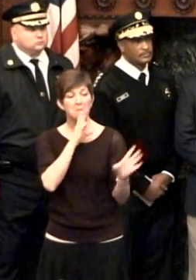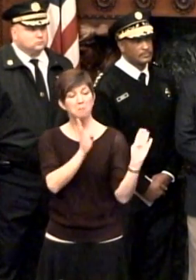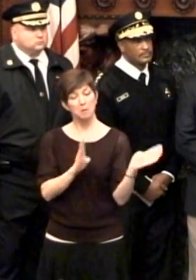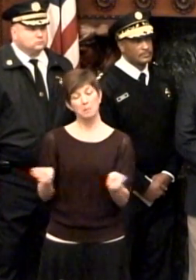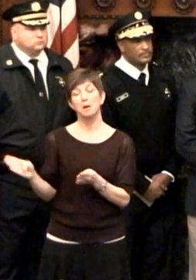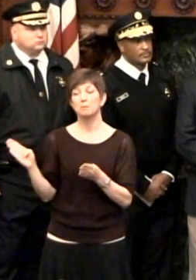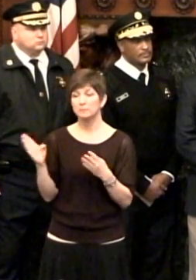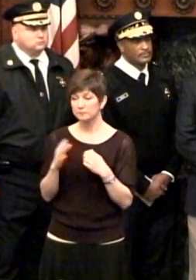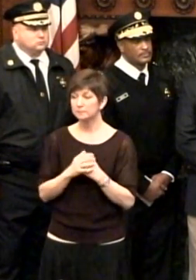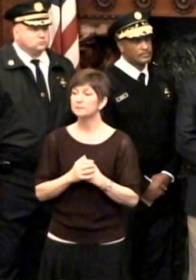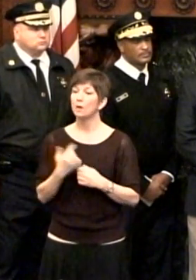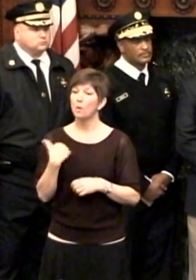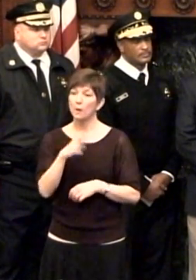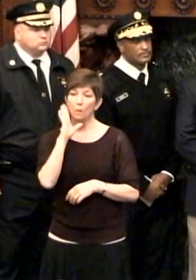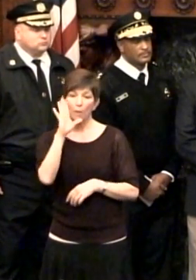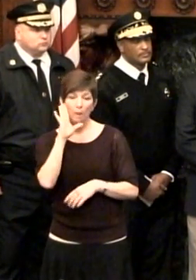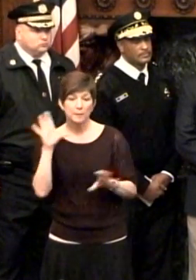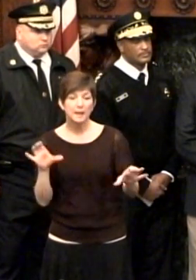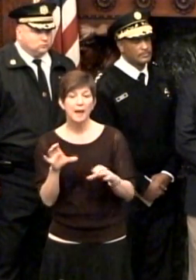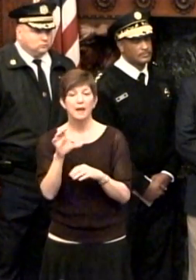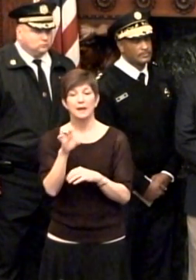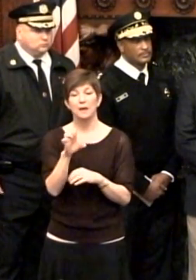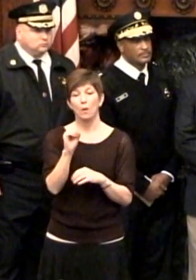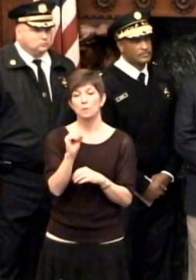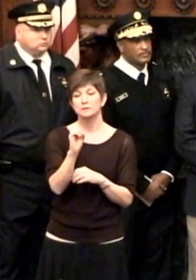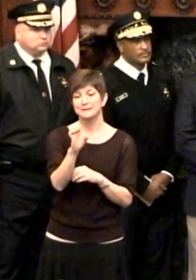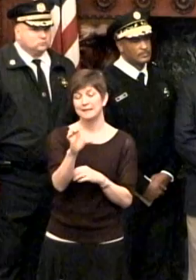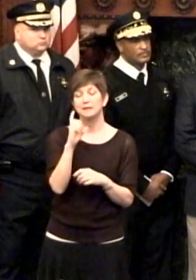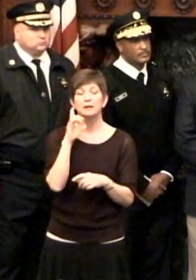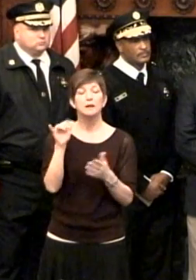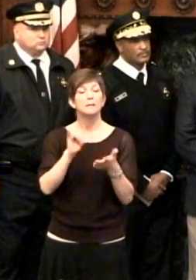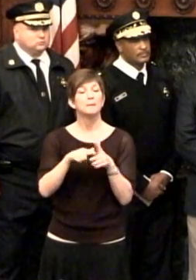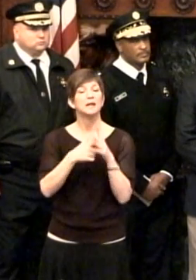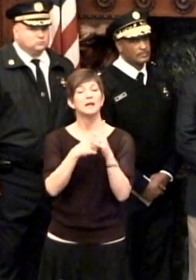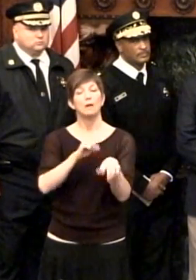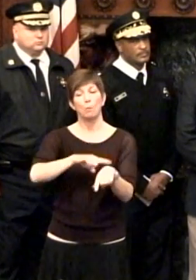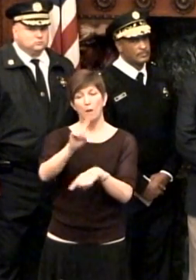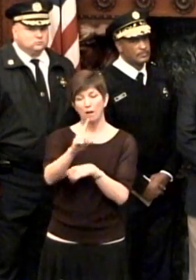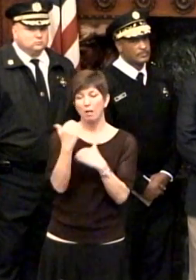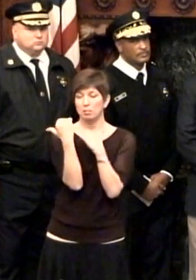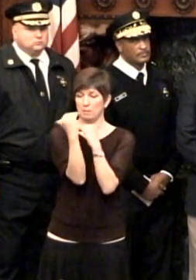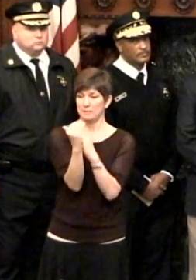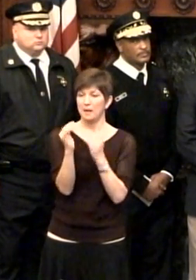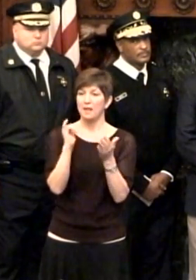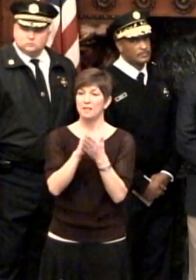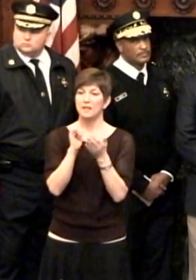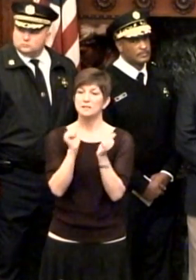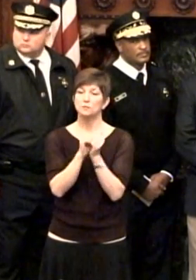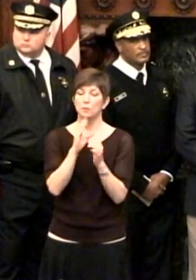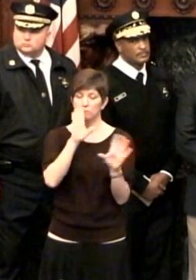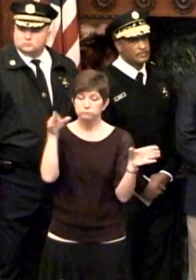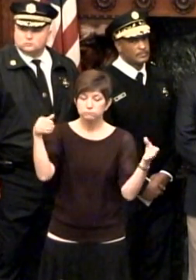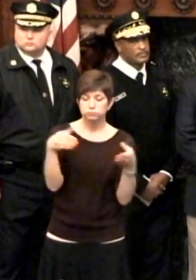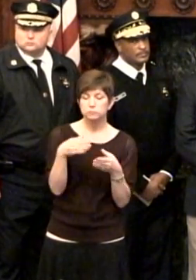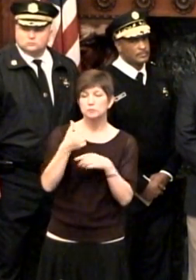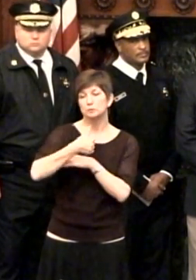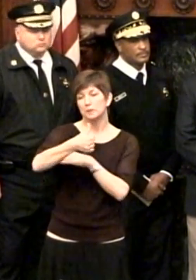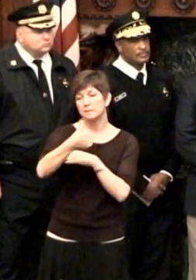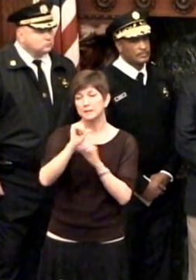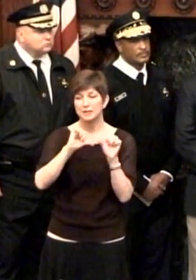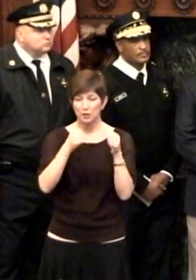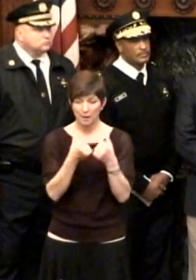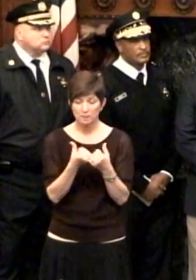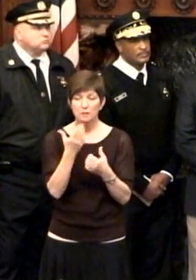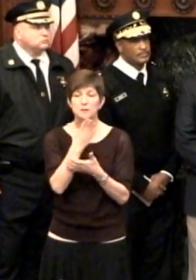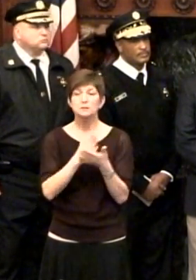on our end. We're going to be activating the EOC, a limited activation beginning at 1 o'clock. That's with a core group of transportation agencies